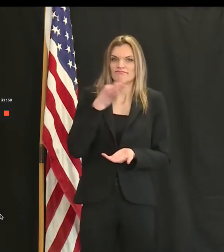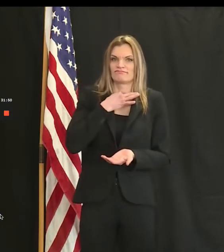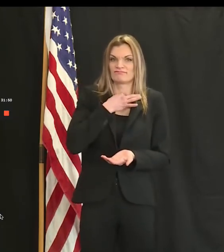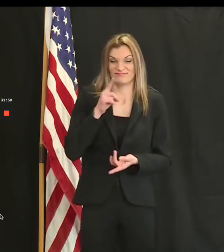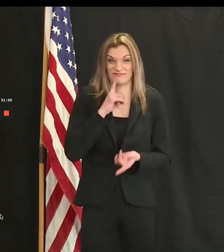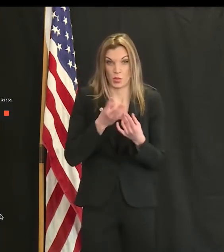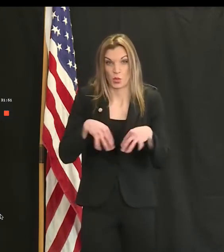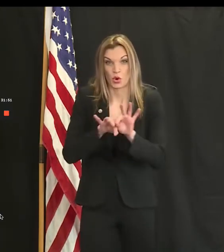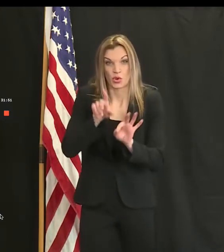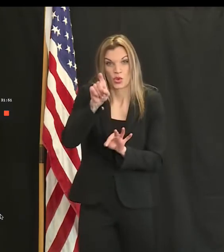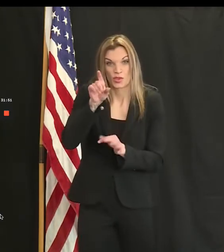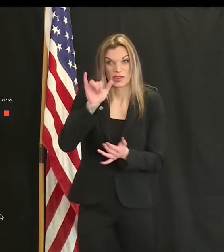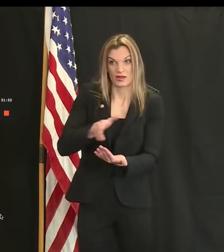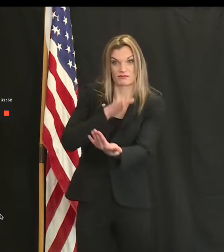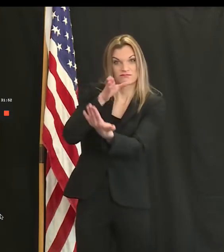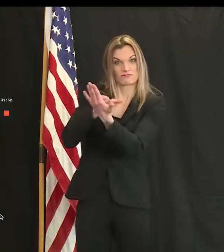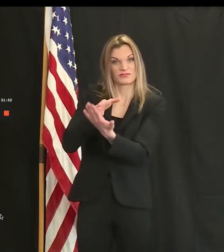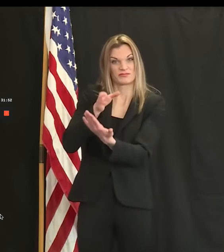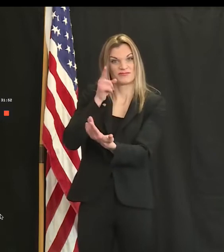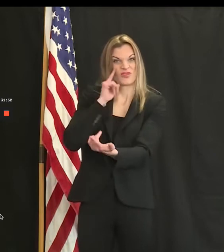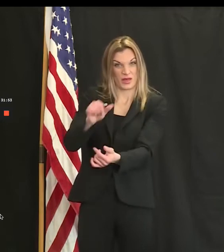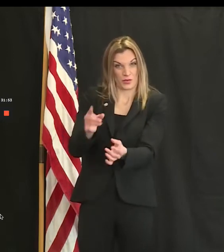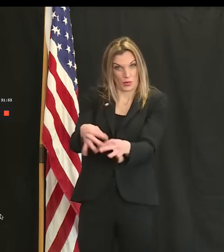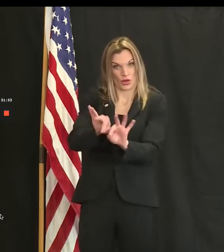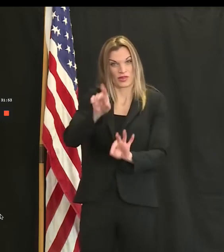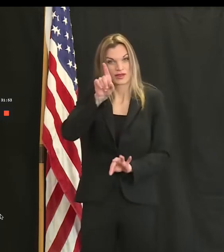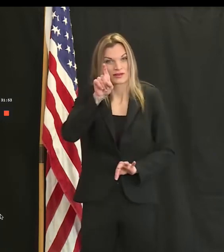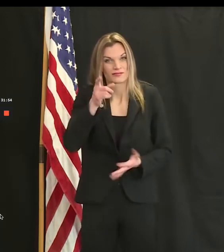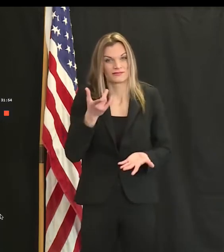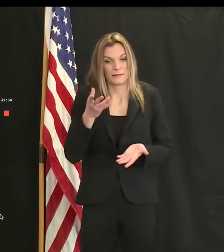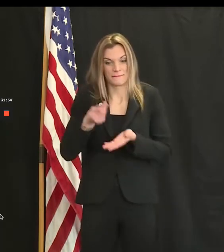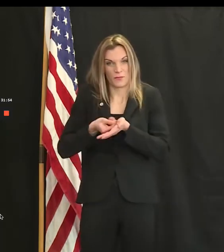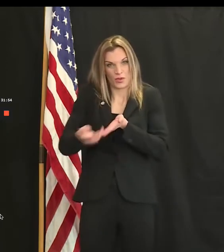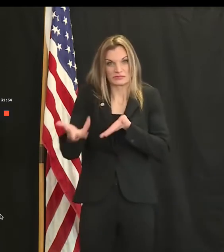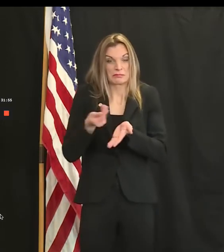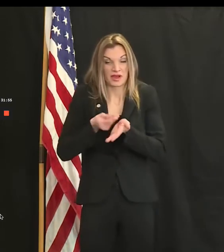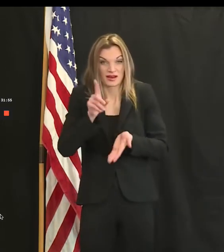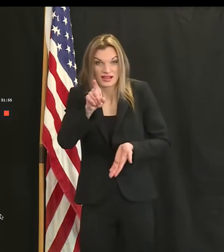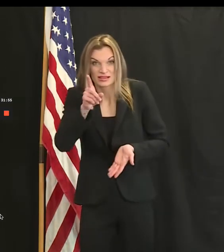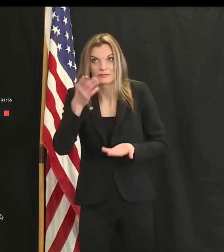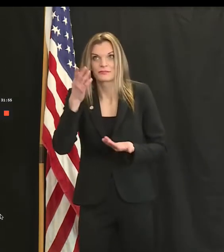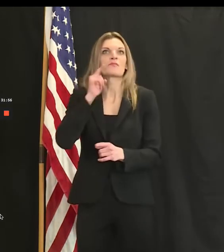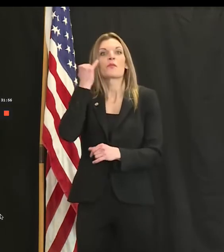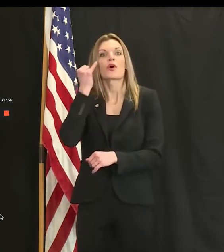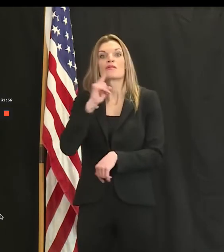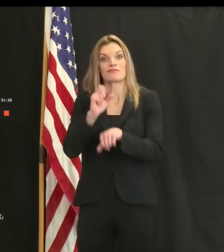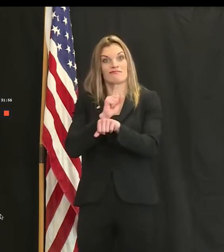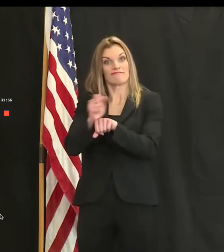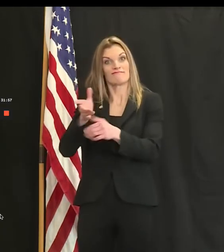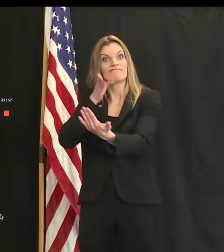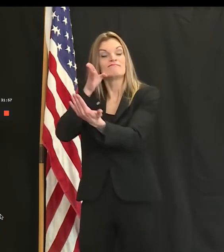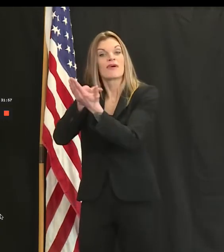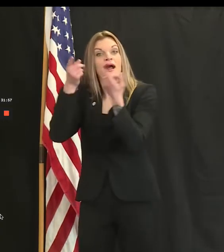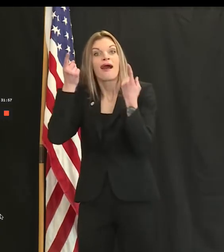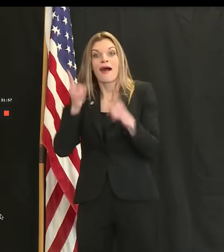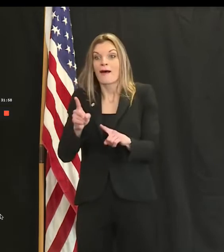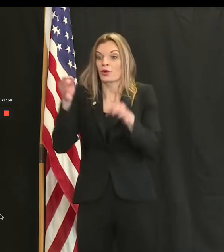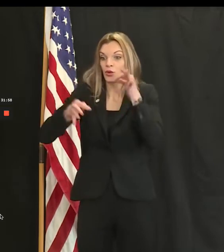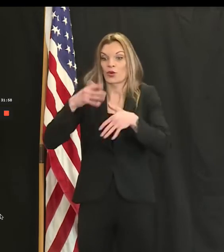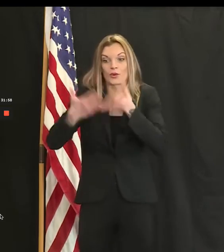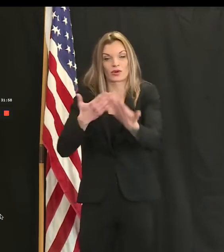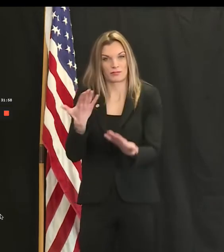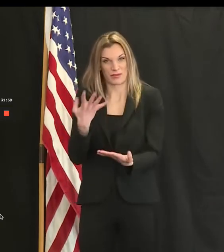charges against the governor, the former governor, that resulted him just receiving possibly up to 1 year in jail